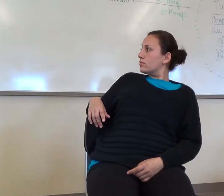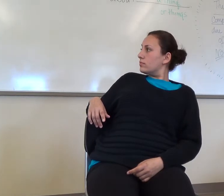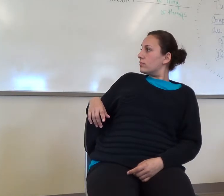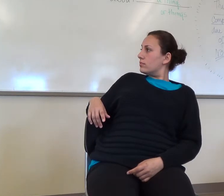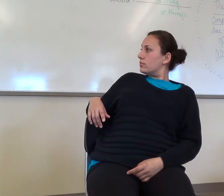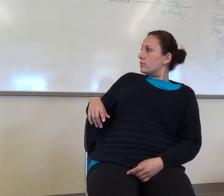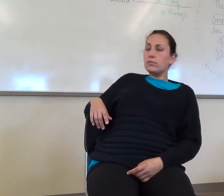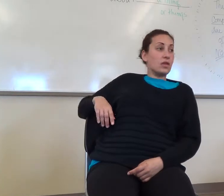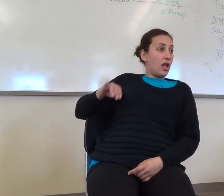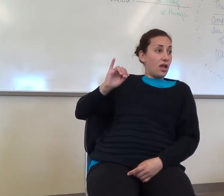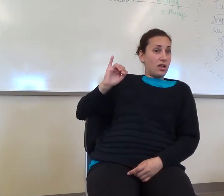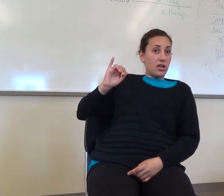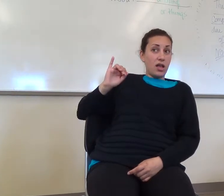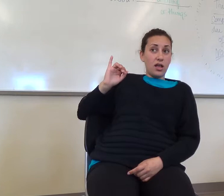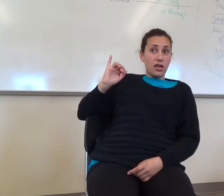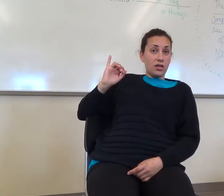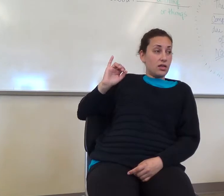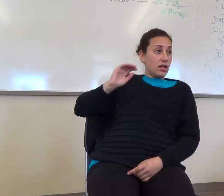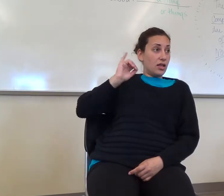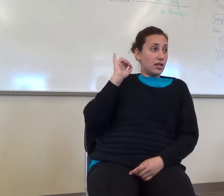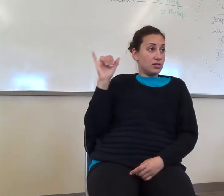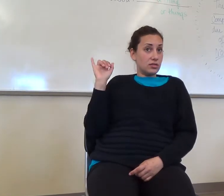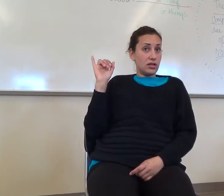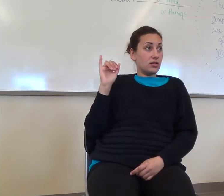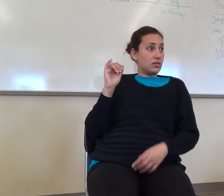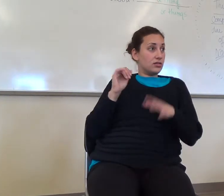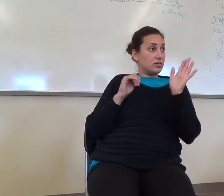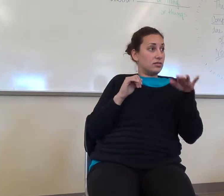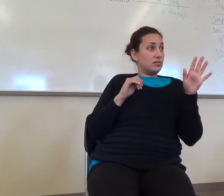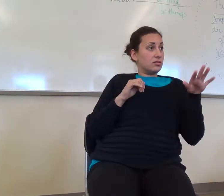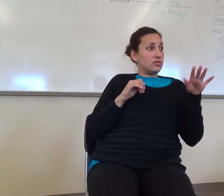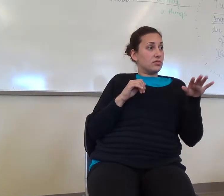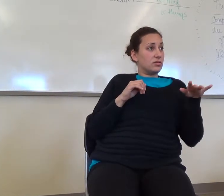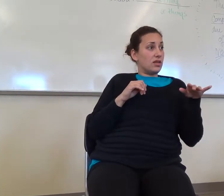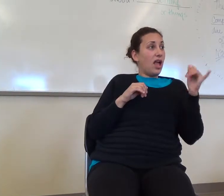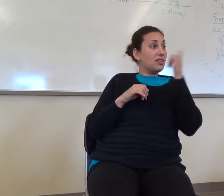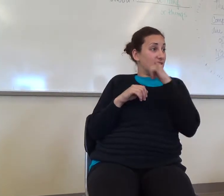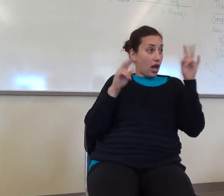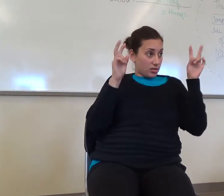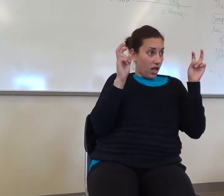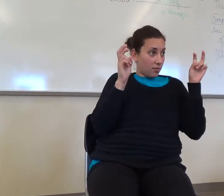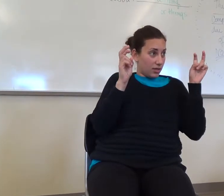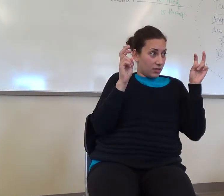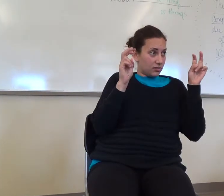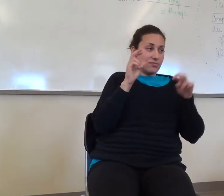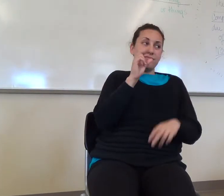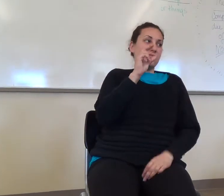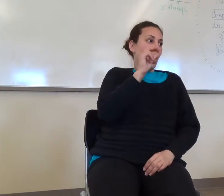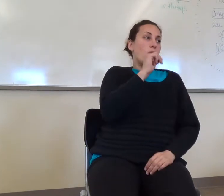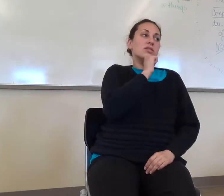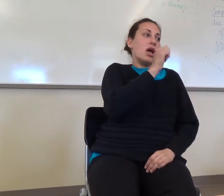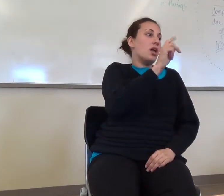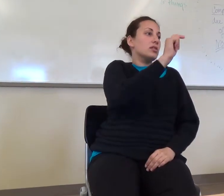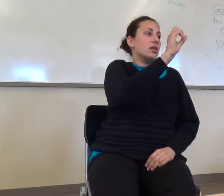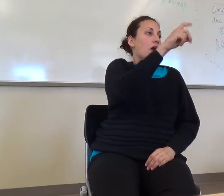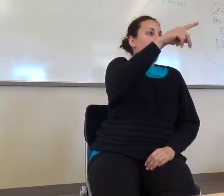is that a topic? No. What is this? A verb? This is now